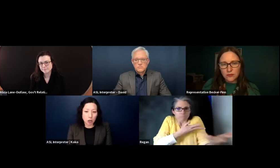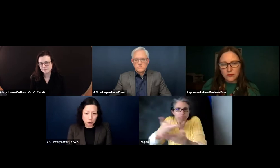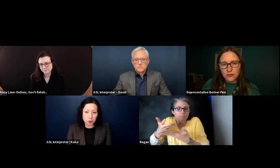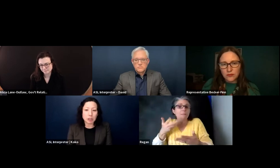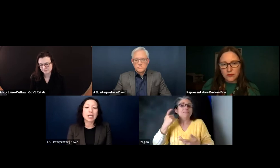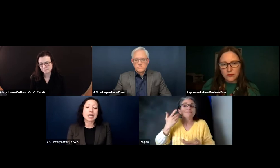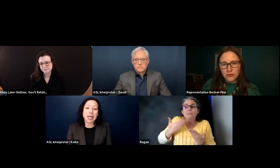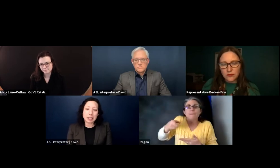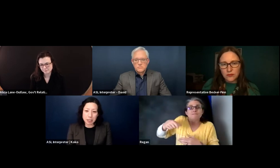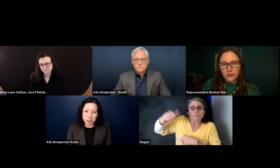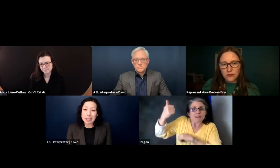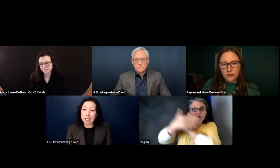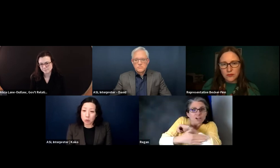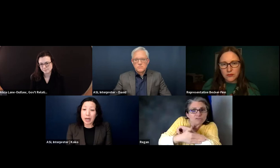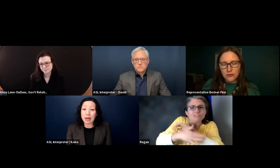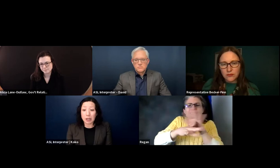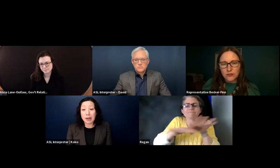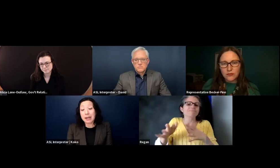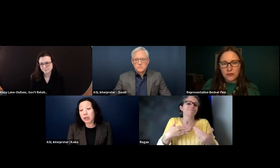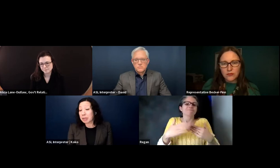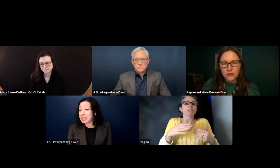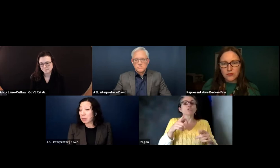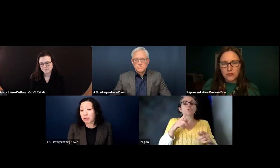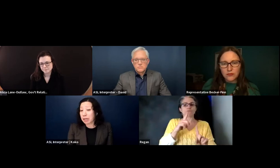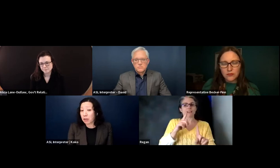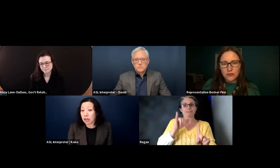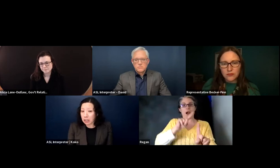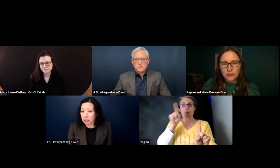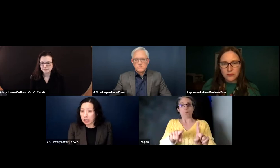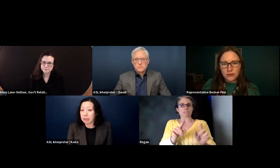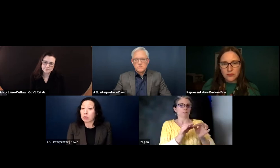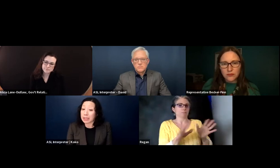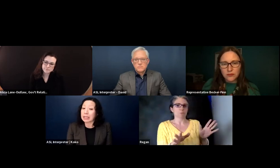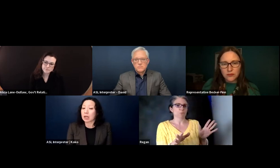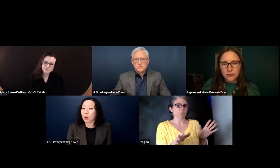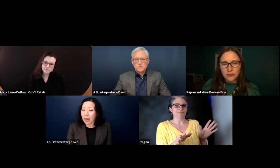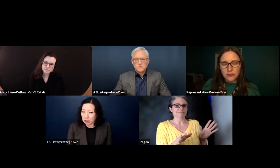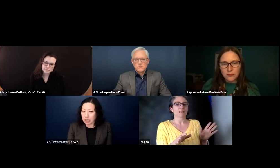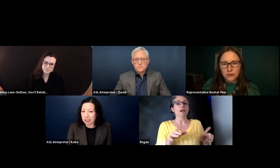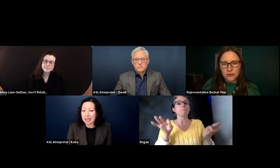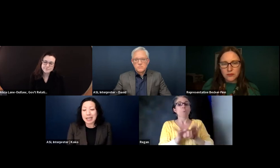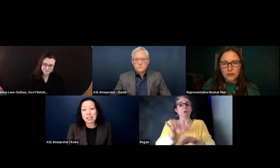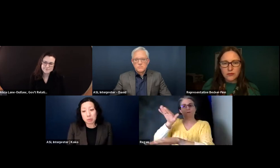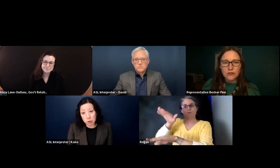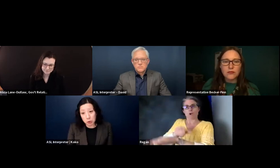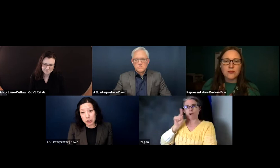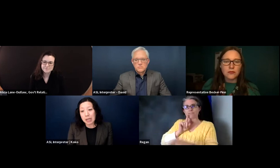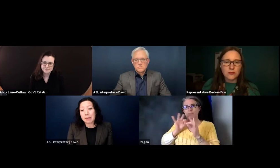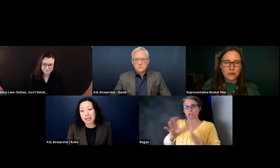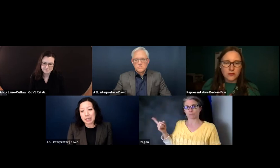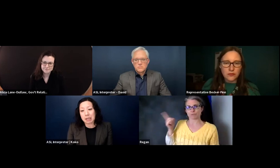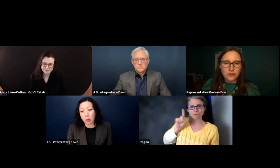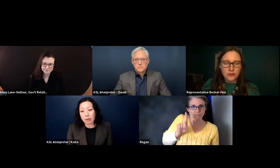a cultural specialist as well, could be someone from another country. But really the question is